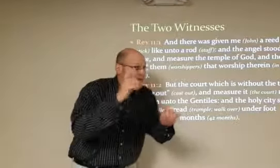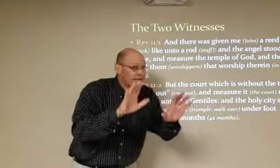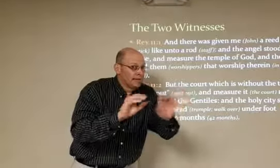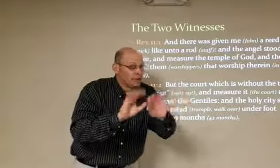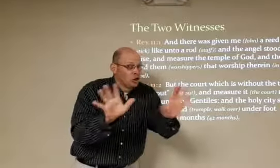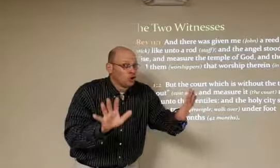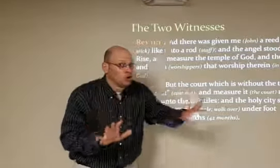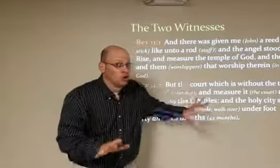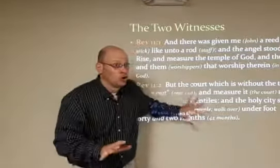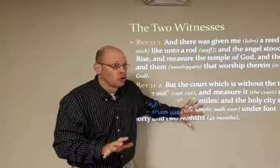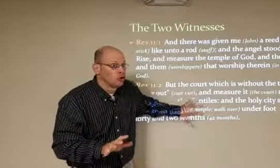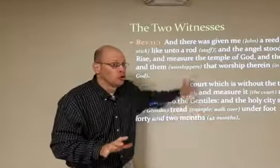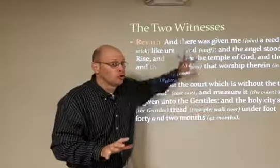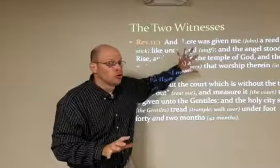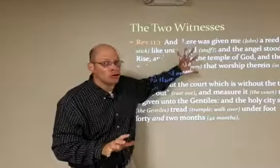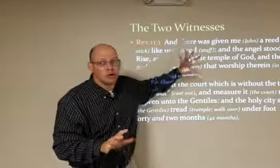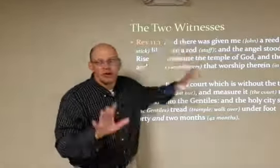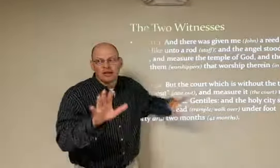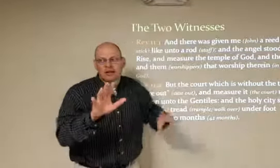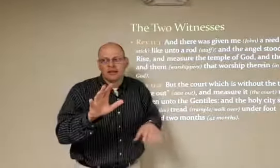Does this make sense to you?